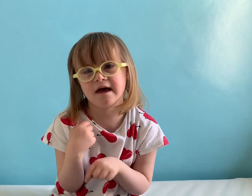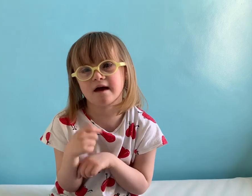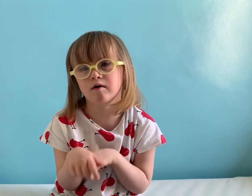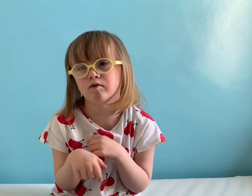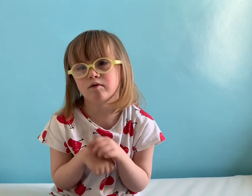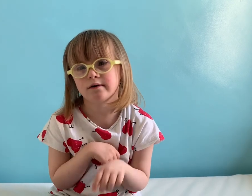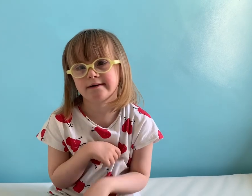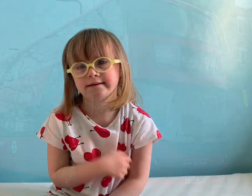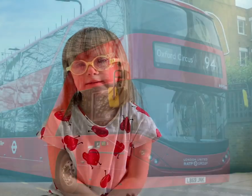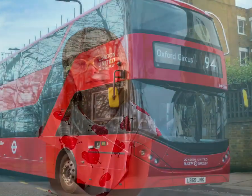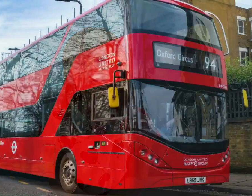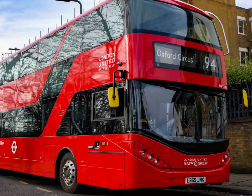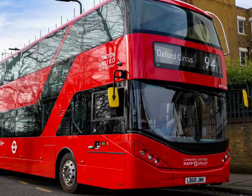Bicycle.